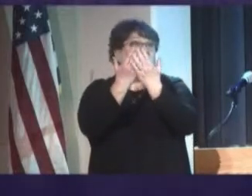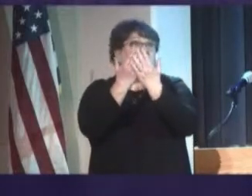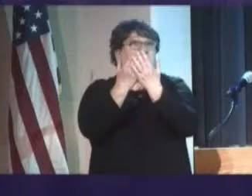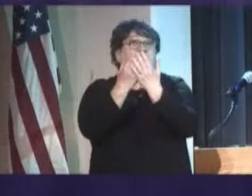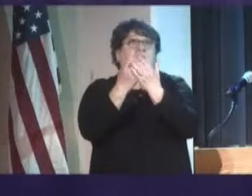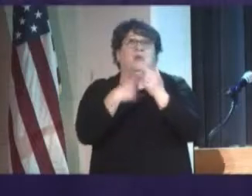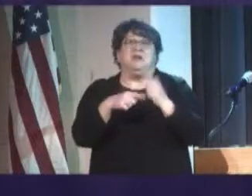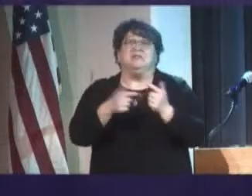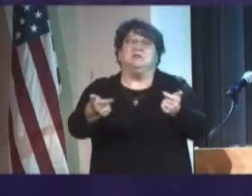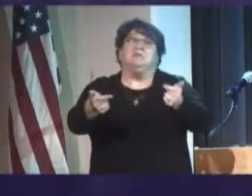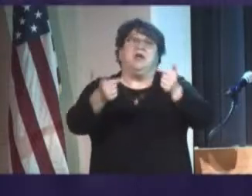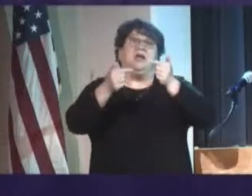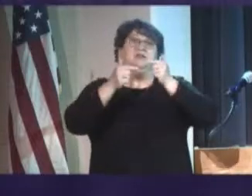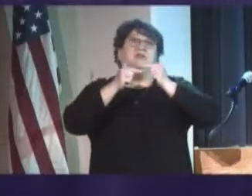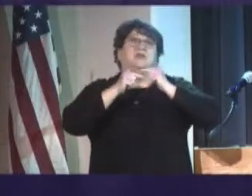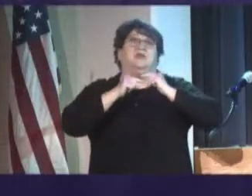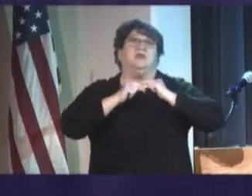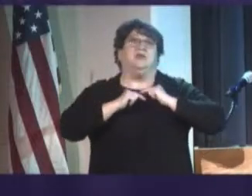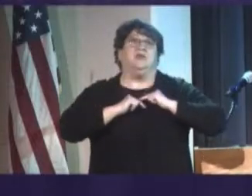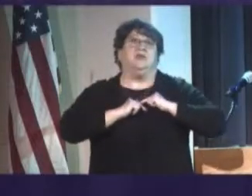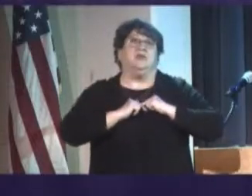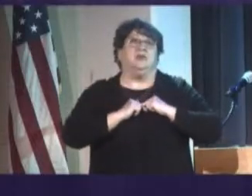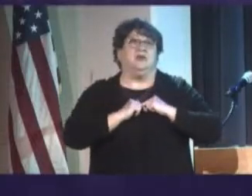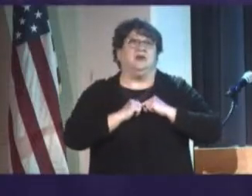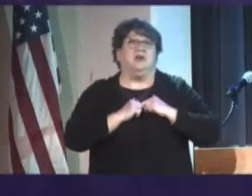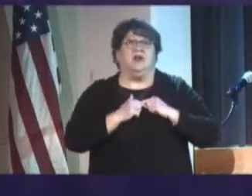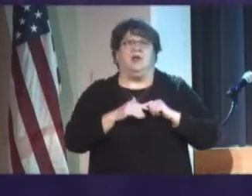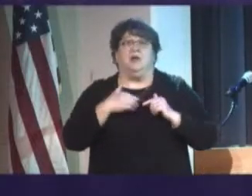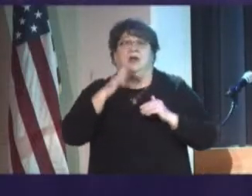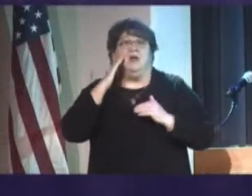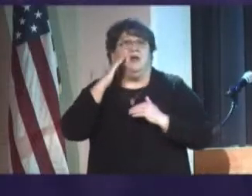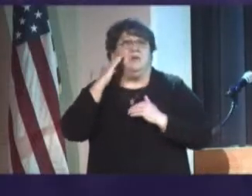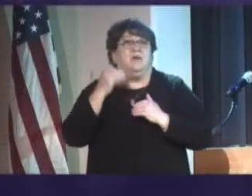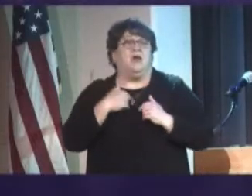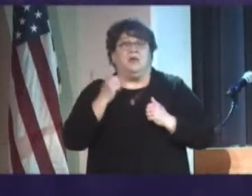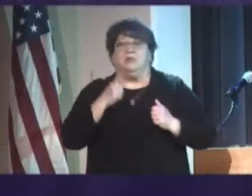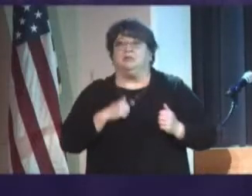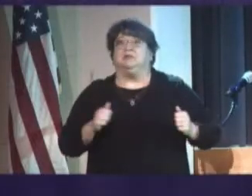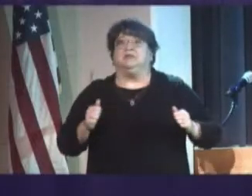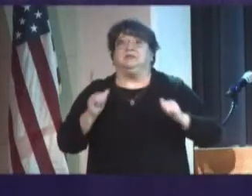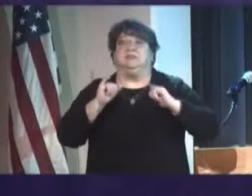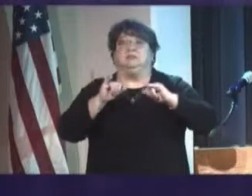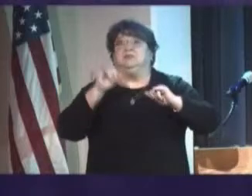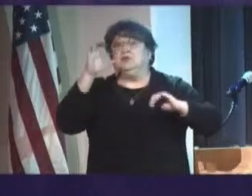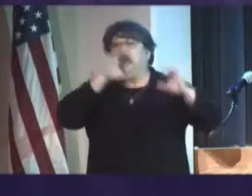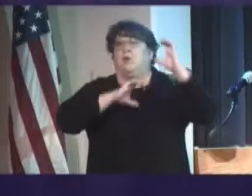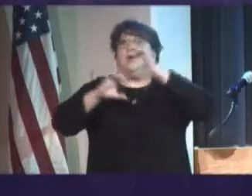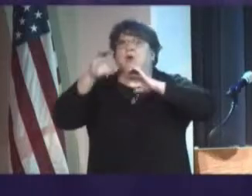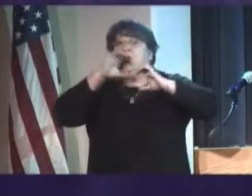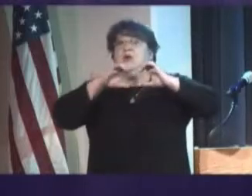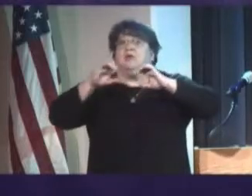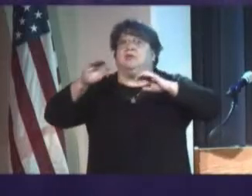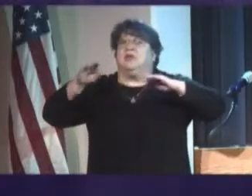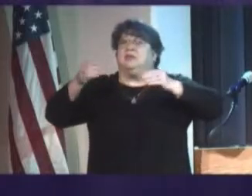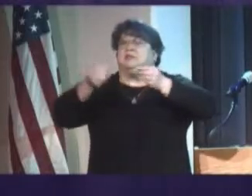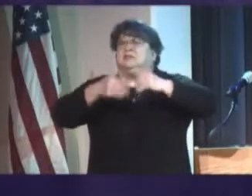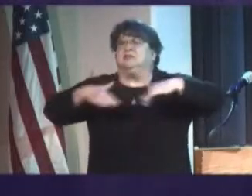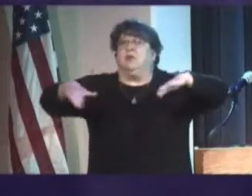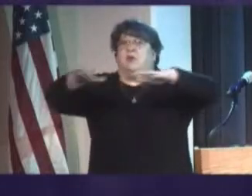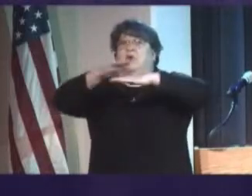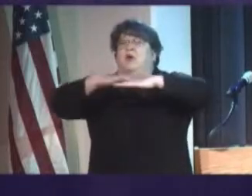burn? When's it my turn? How I love, love to explore that shore